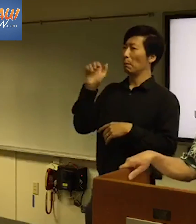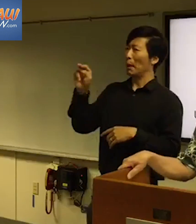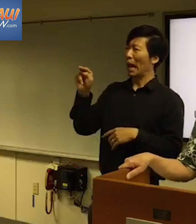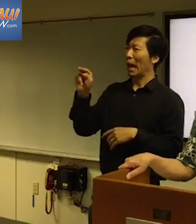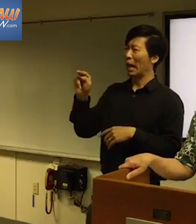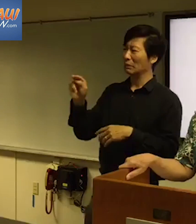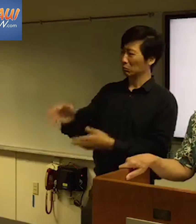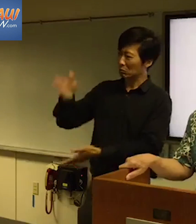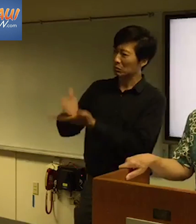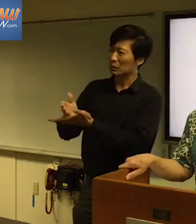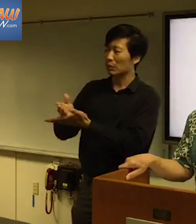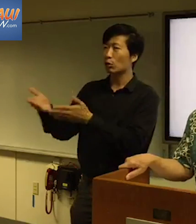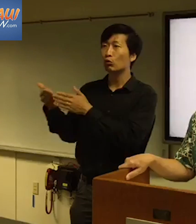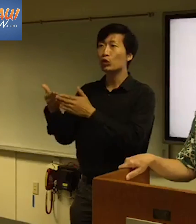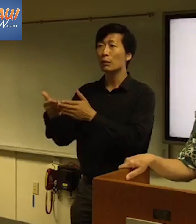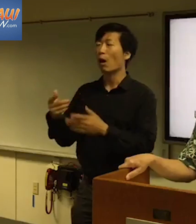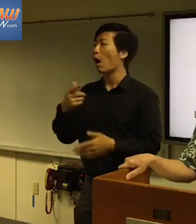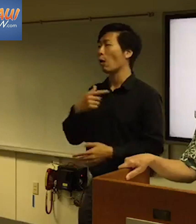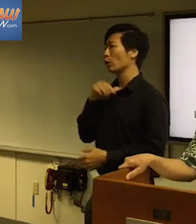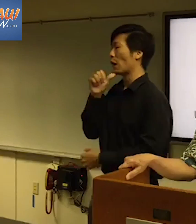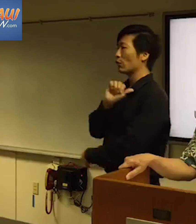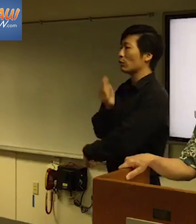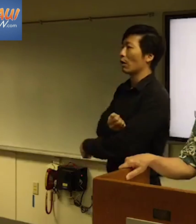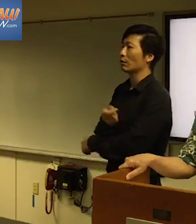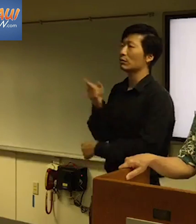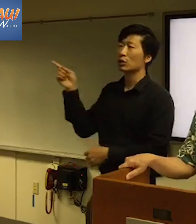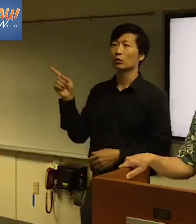Well, we've used this